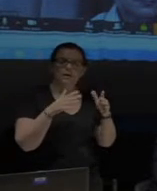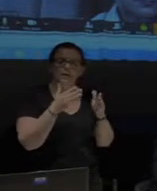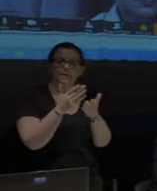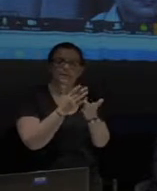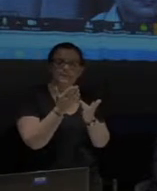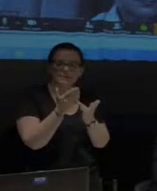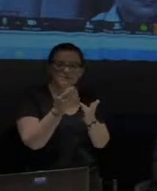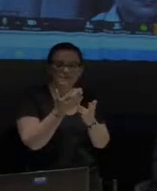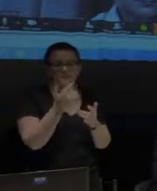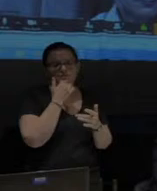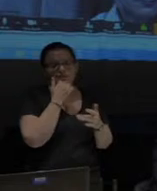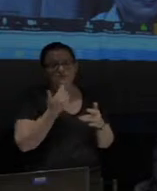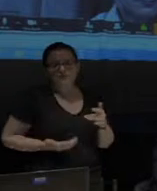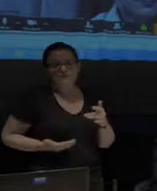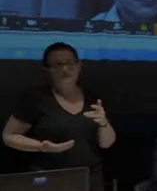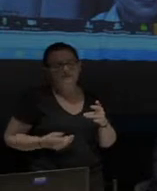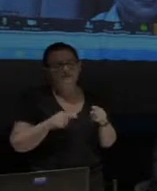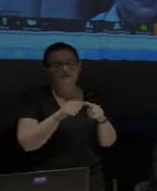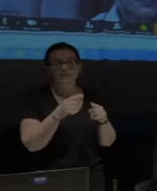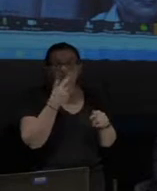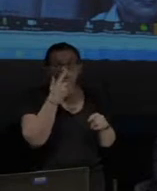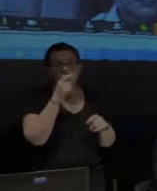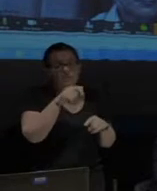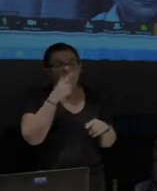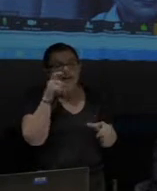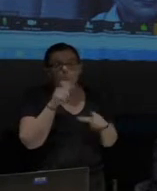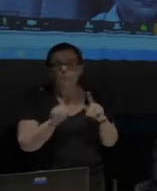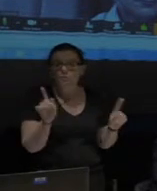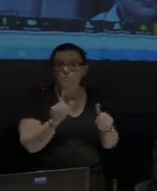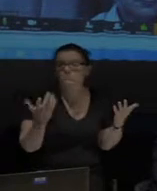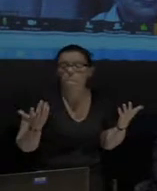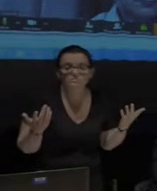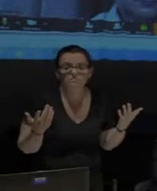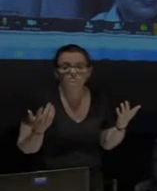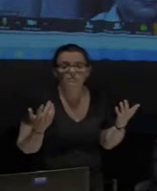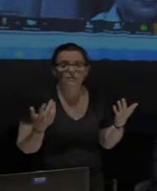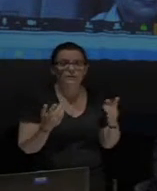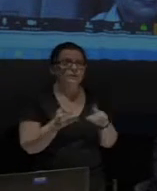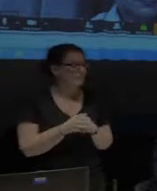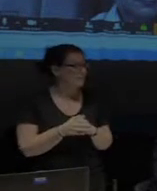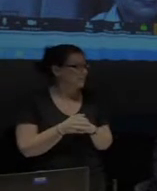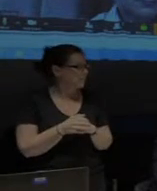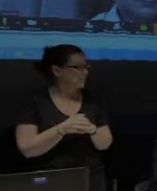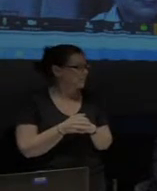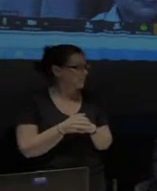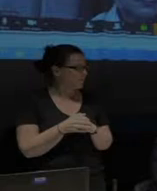And there, people can do whatever they want. And I see monocultures,